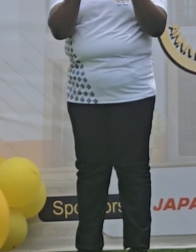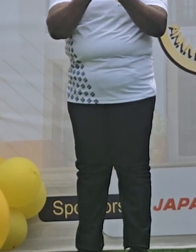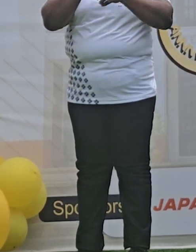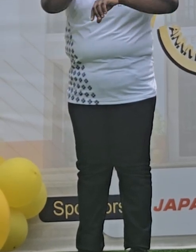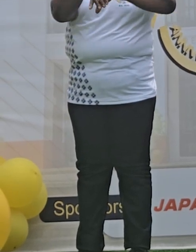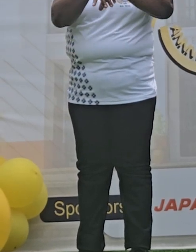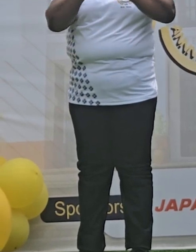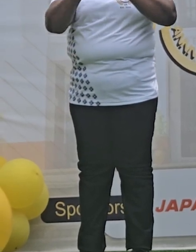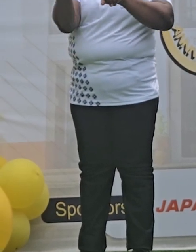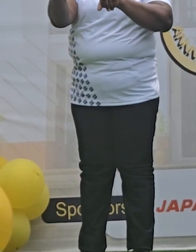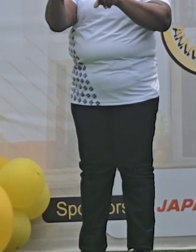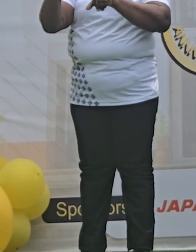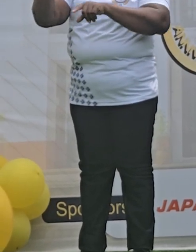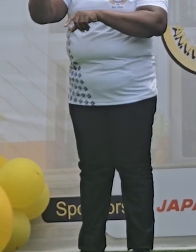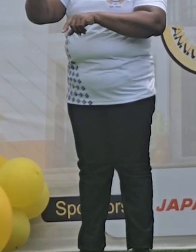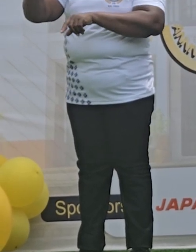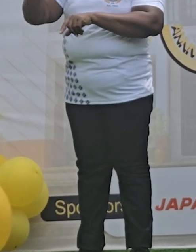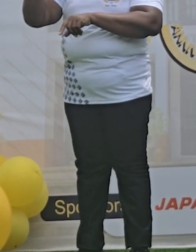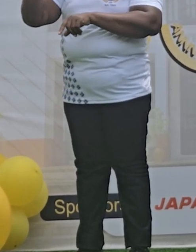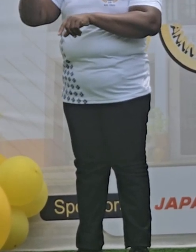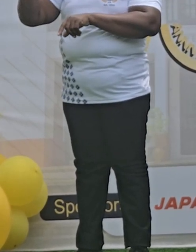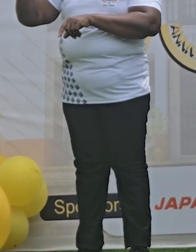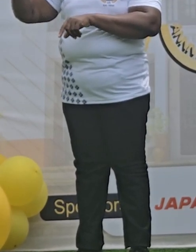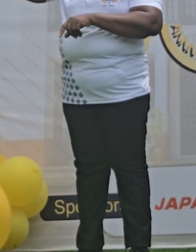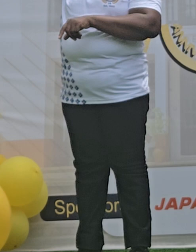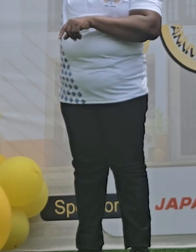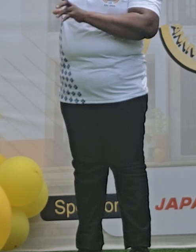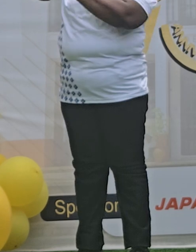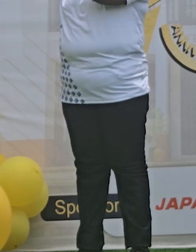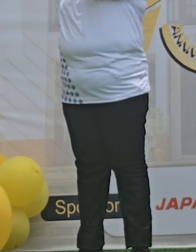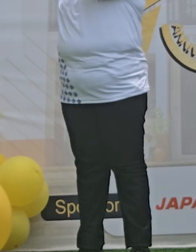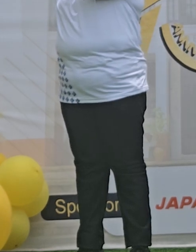Achimota. It was still based in Achimota.